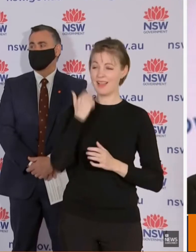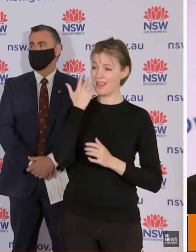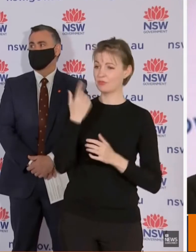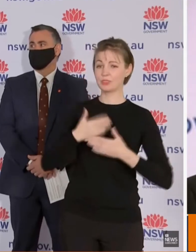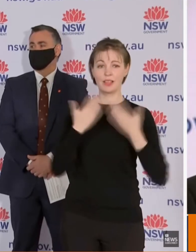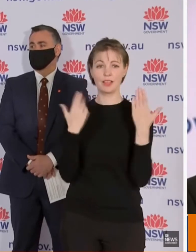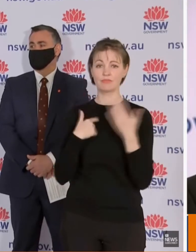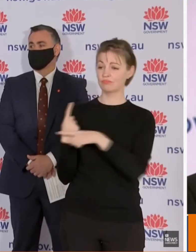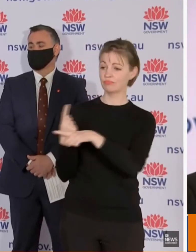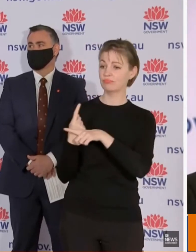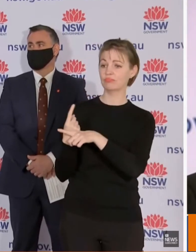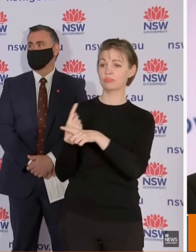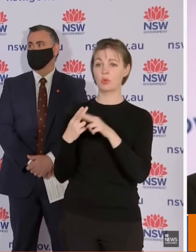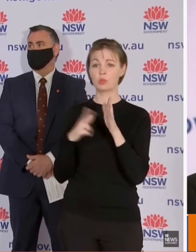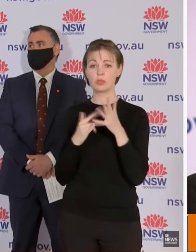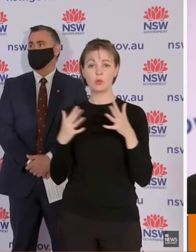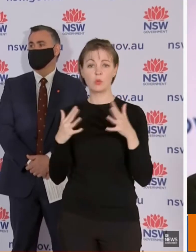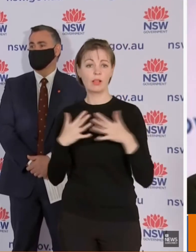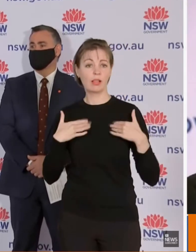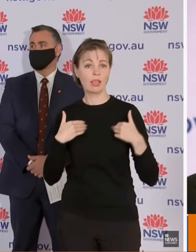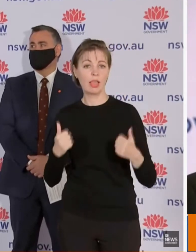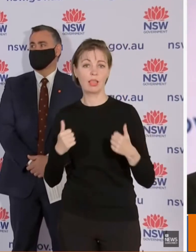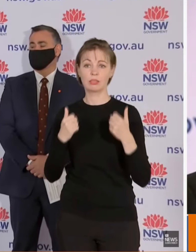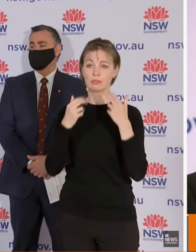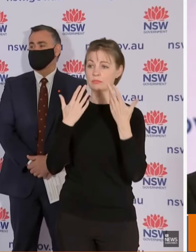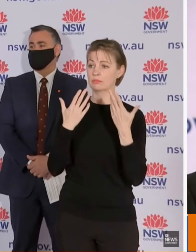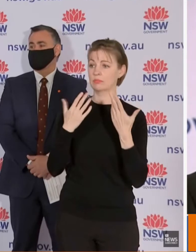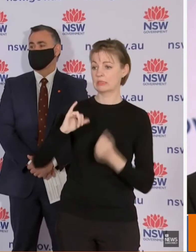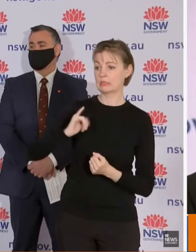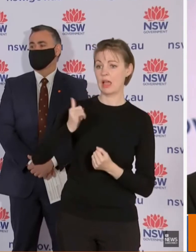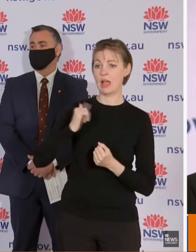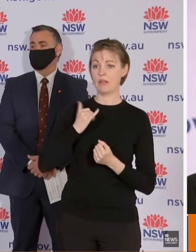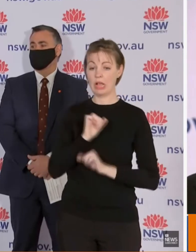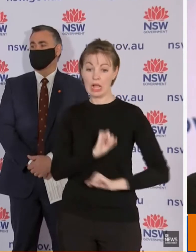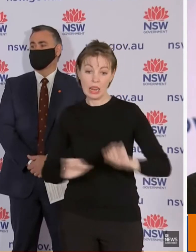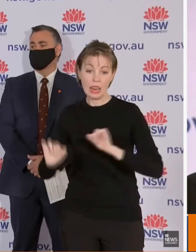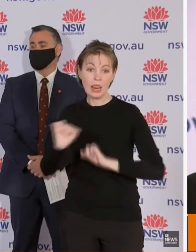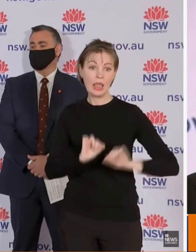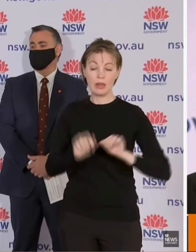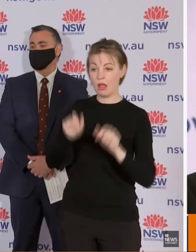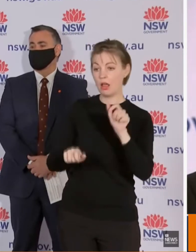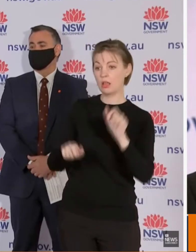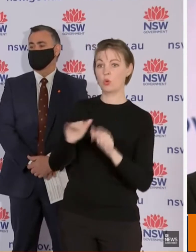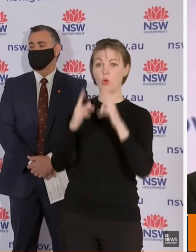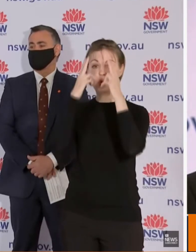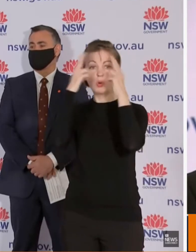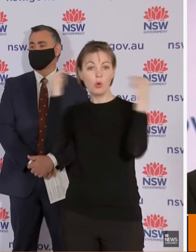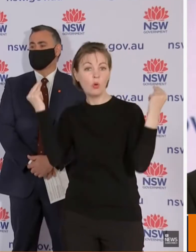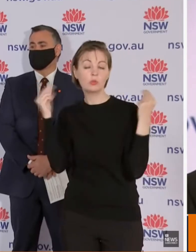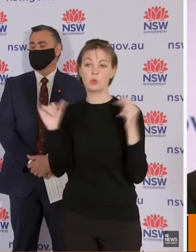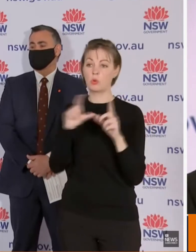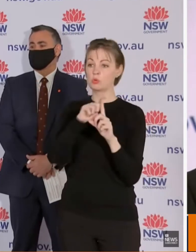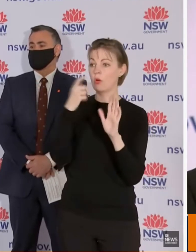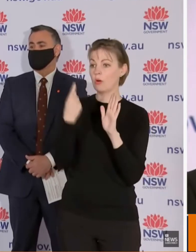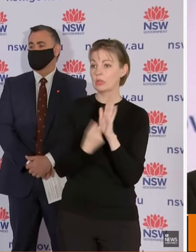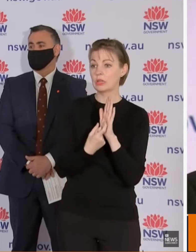South Wales health staff generally, doesn't matter whether you're the cleaners making sure that the virus is being cleaned out of the hospitals, or whether it's the nurses, or whether it's